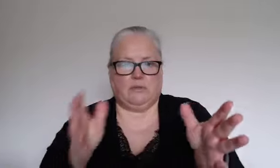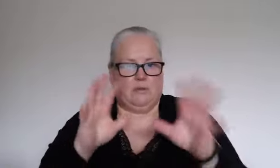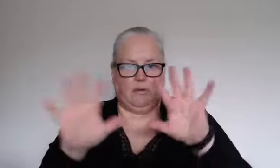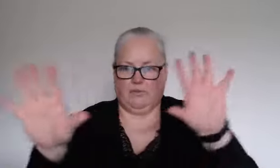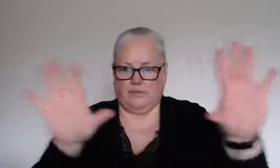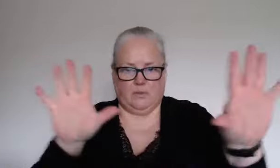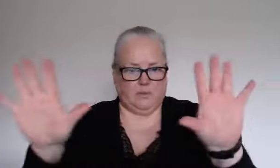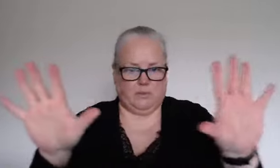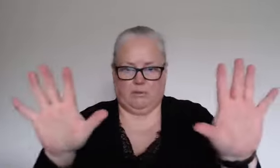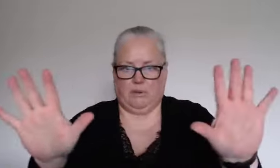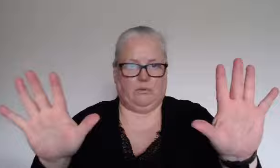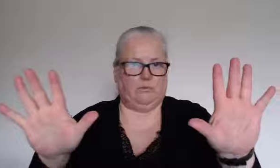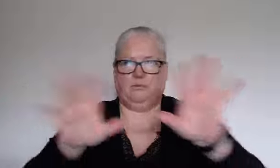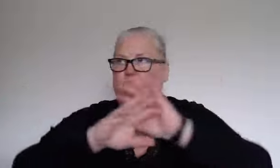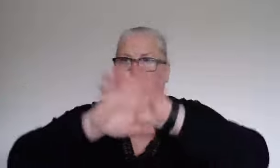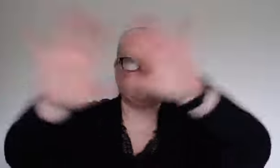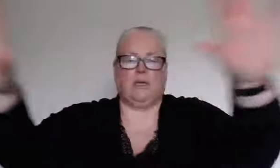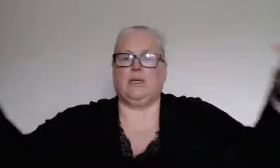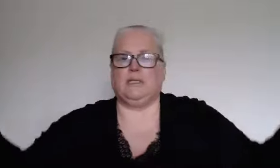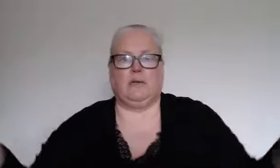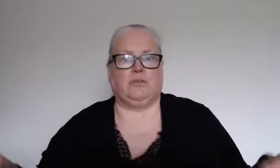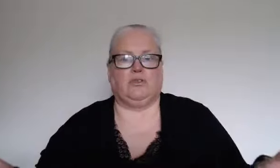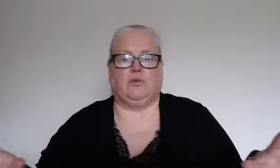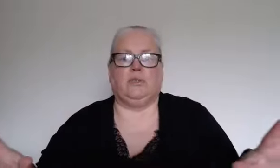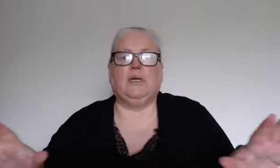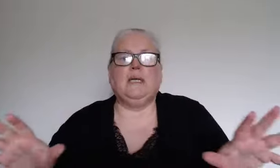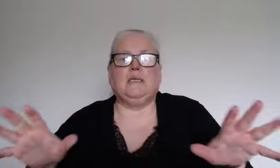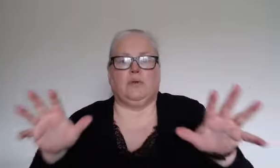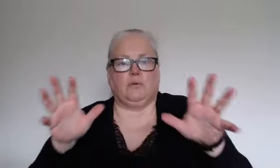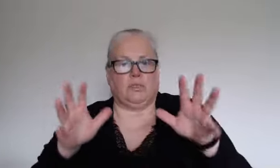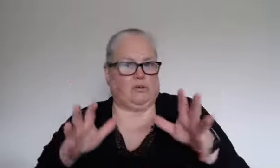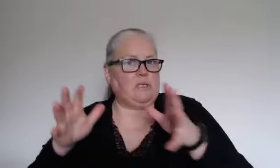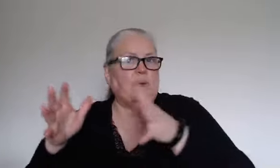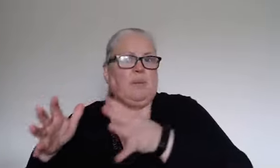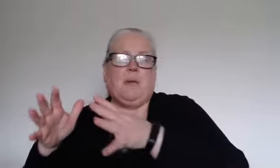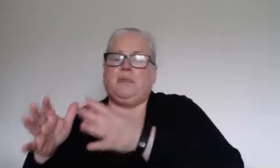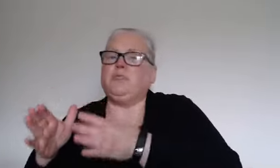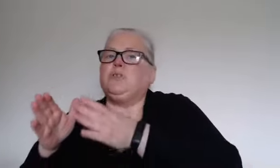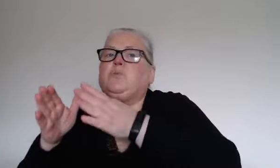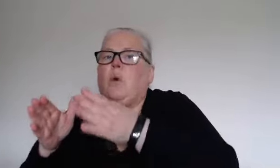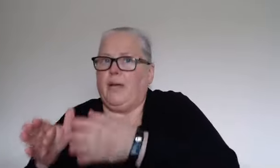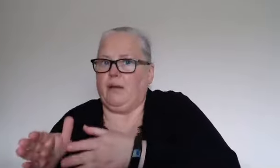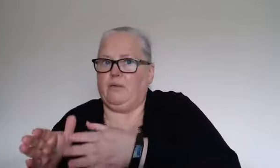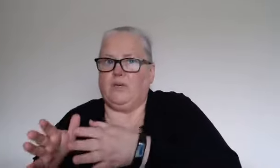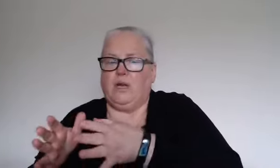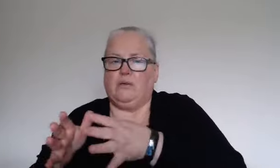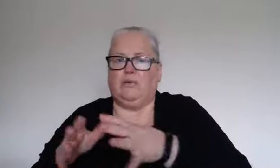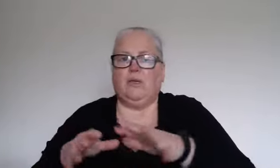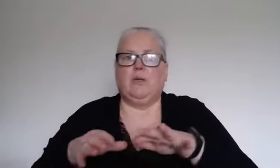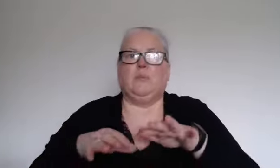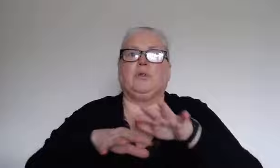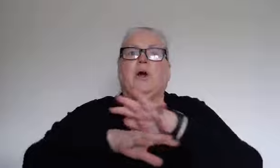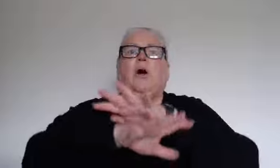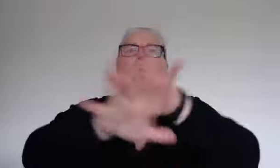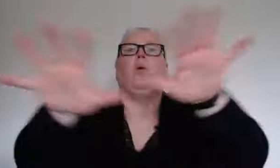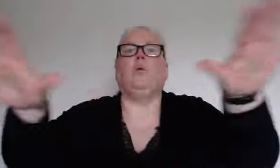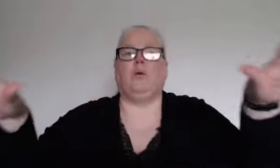Life seems to be, sliding out of control. So the stress might be happening just one area of your life, but the whole of your